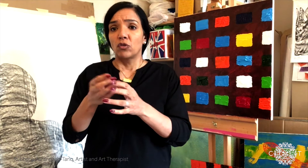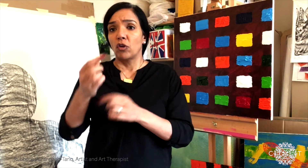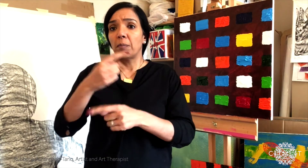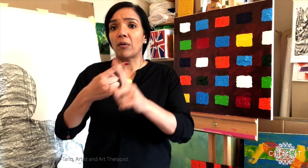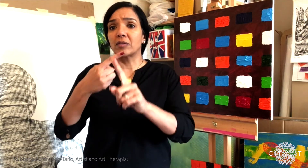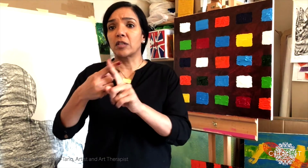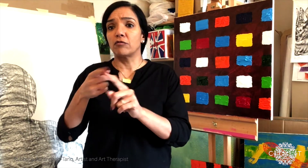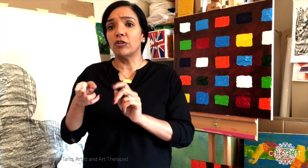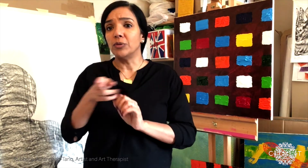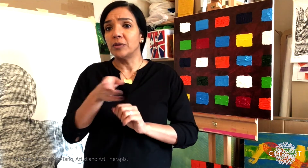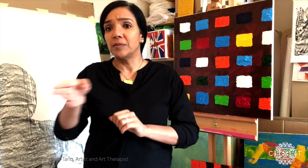a positive route,